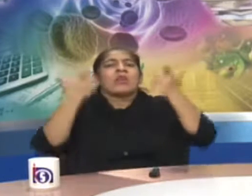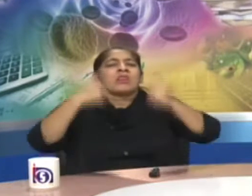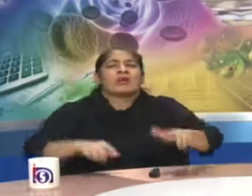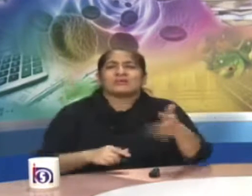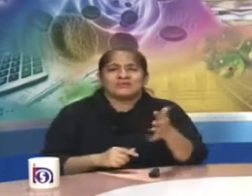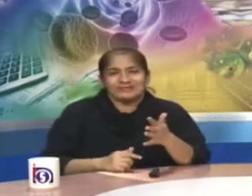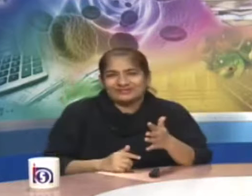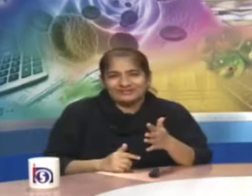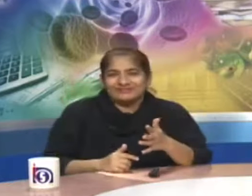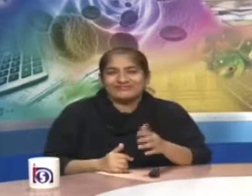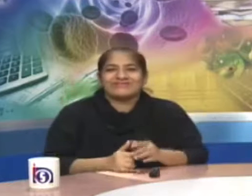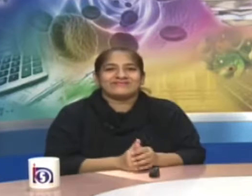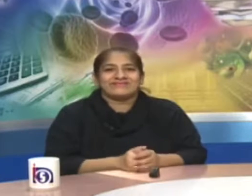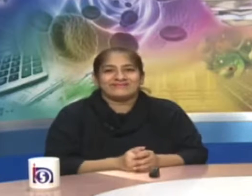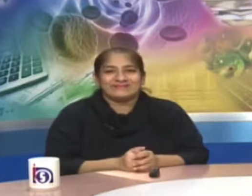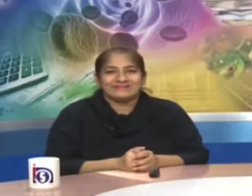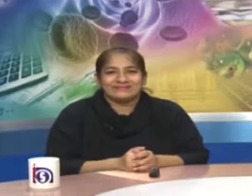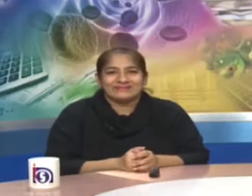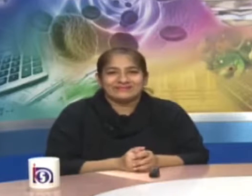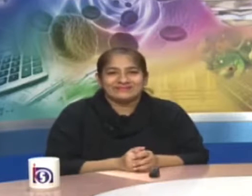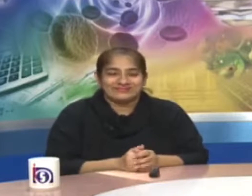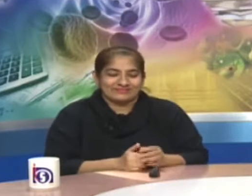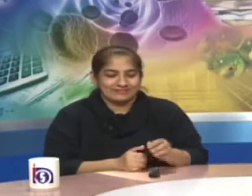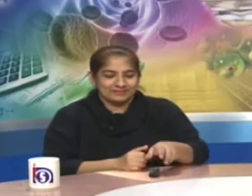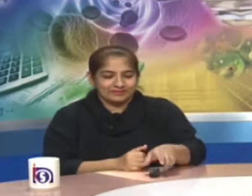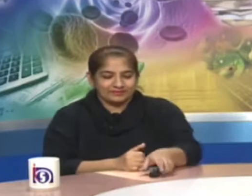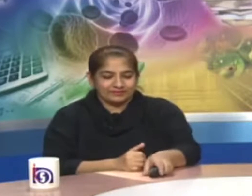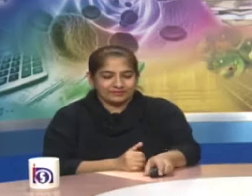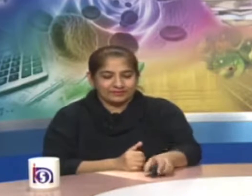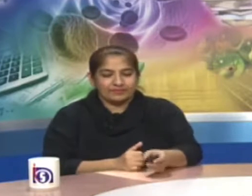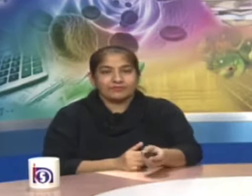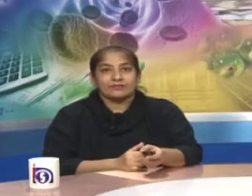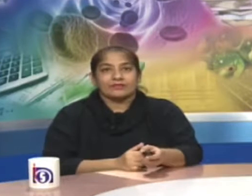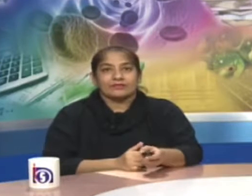And the eighth benefit is that there is no risk of loss.